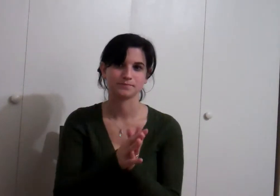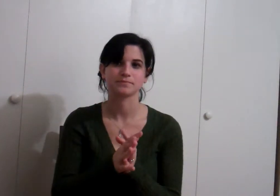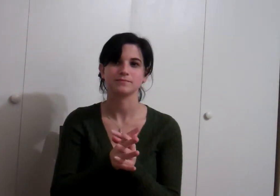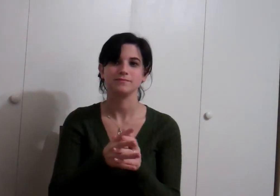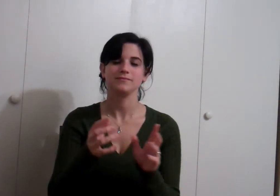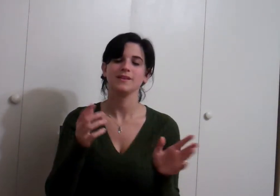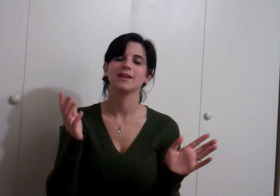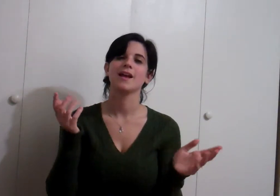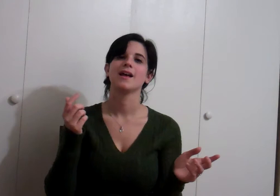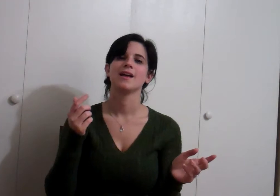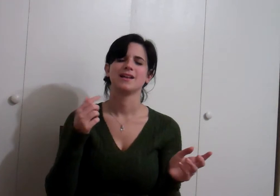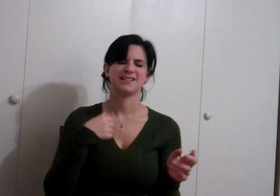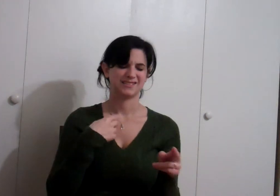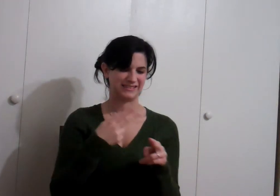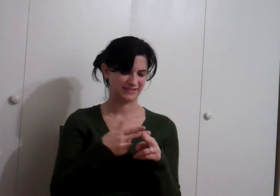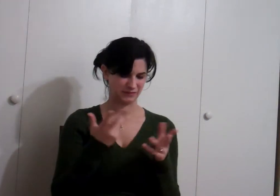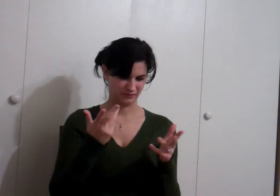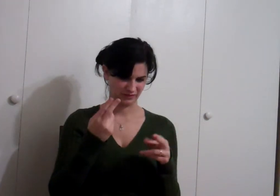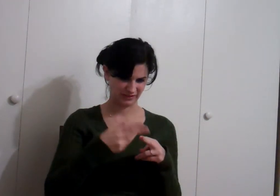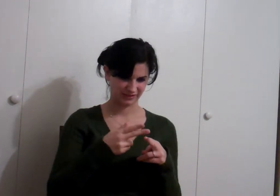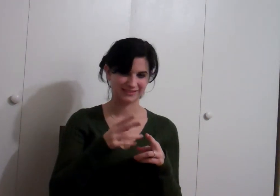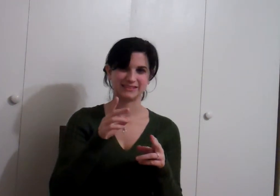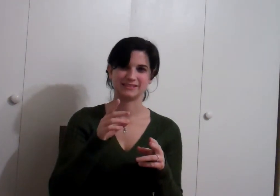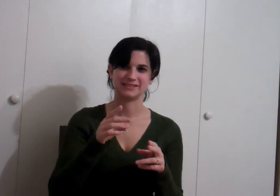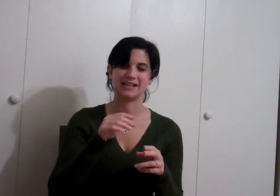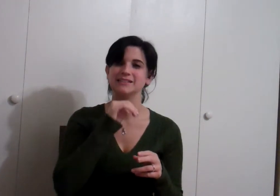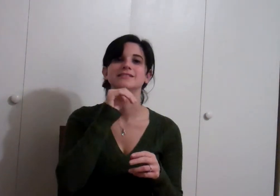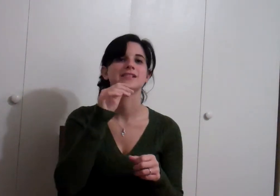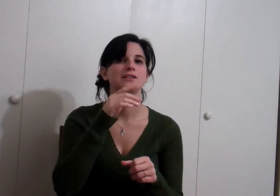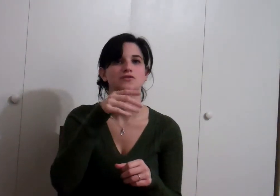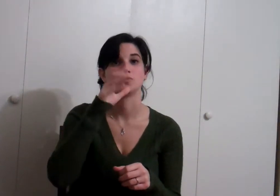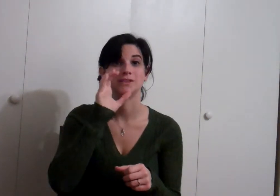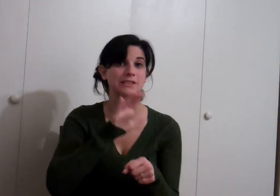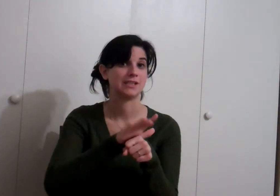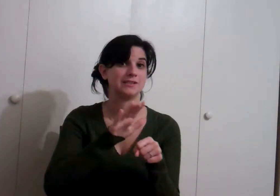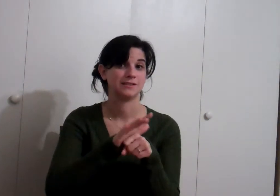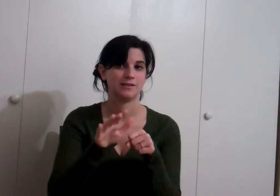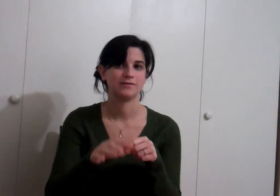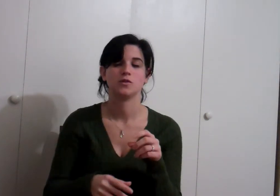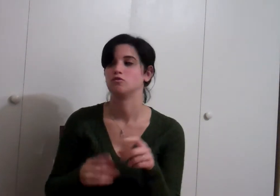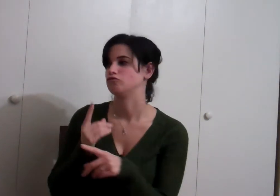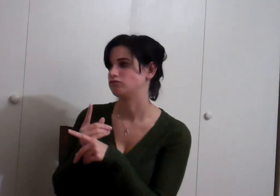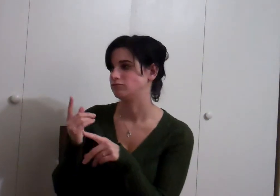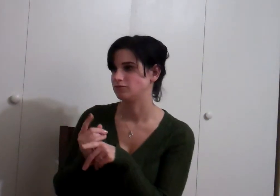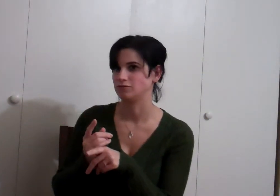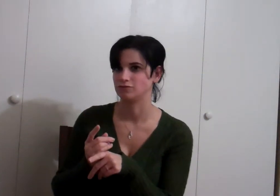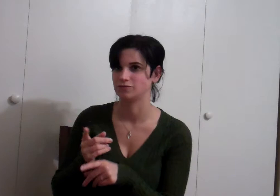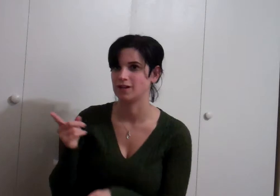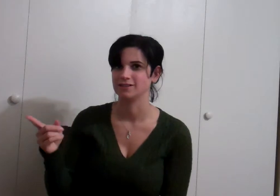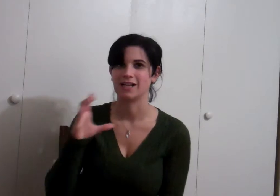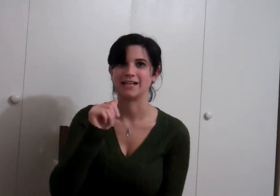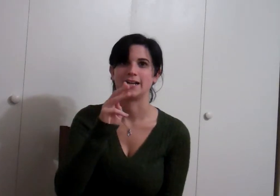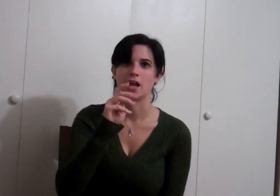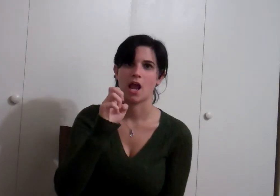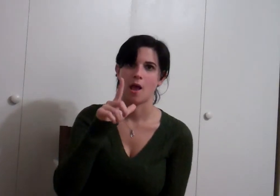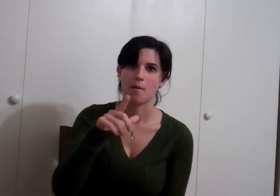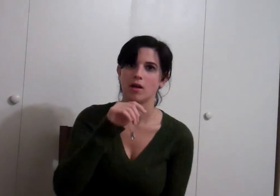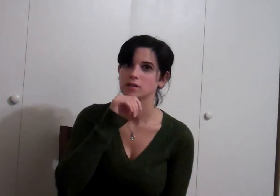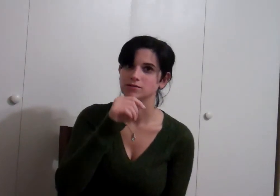Dehydrated, because I don't go to the bathroom as often as some other people. Okay, but that counts. 3 days, she hasn't gone.